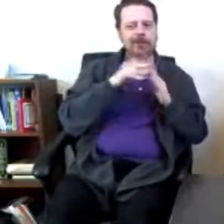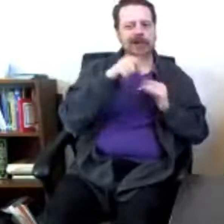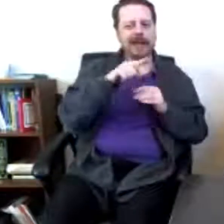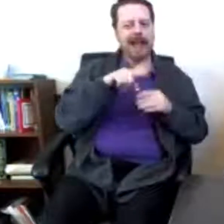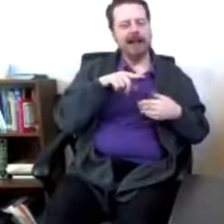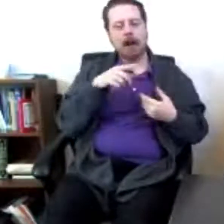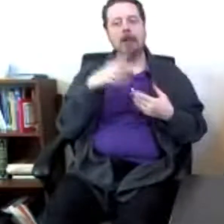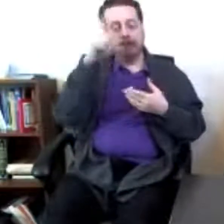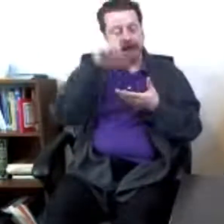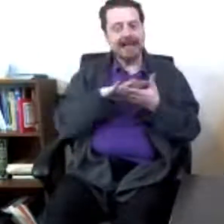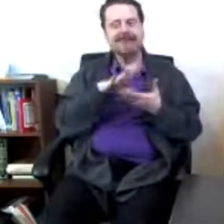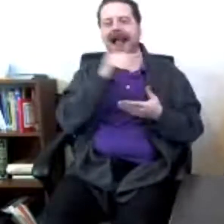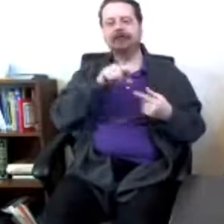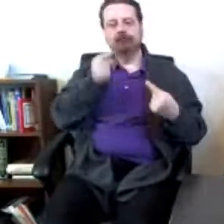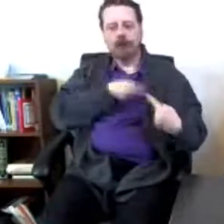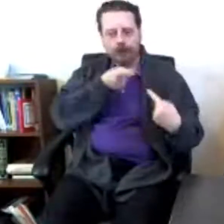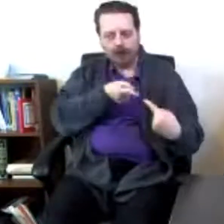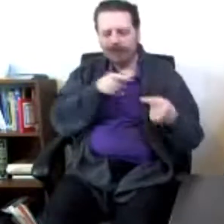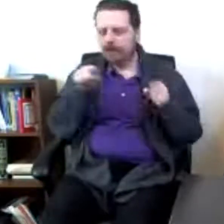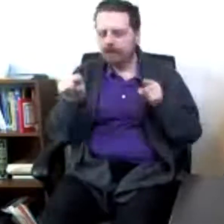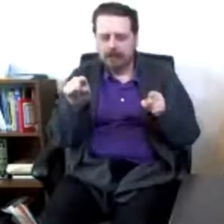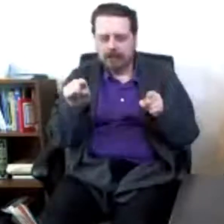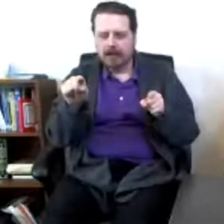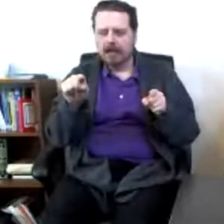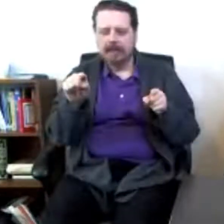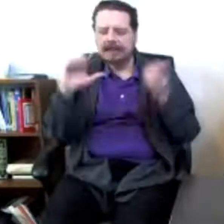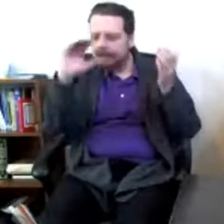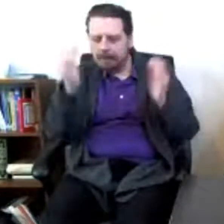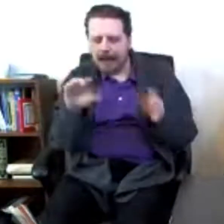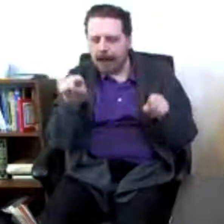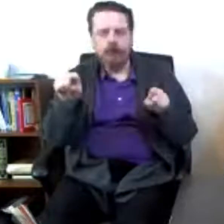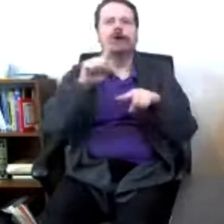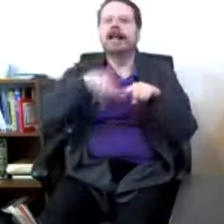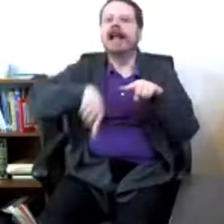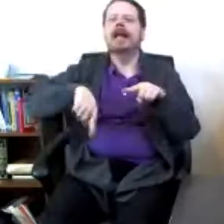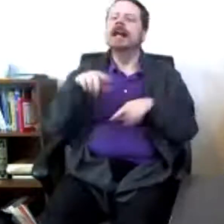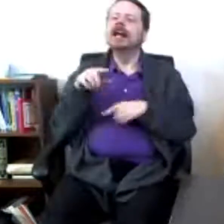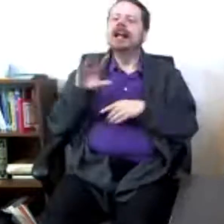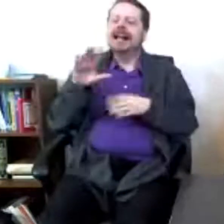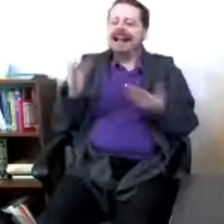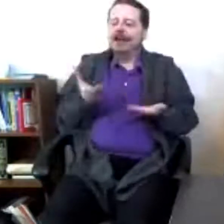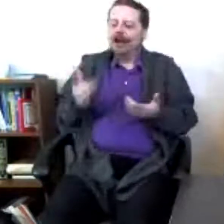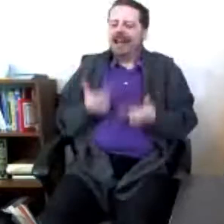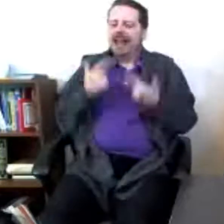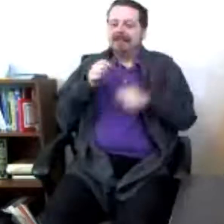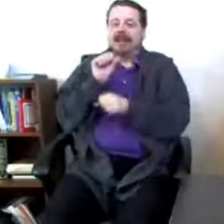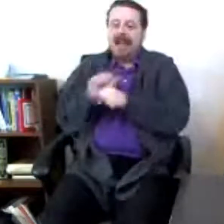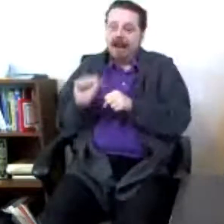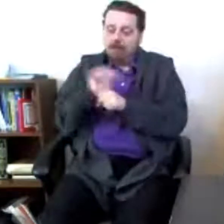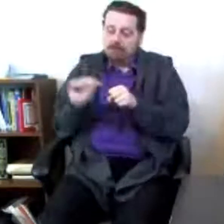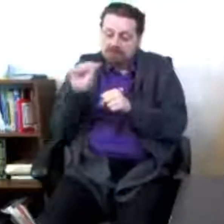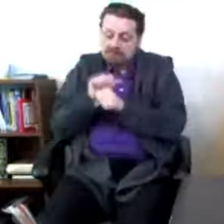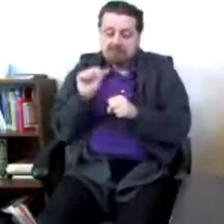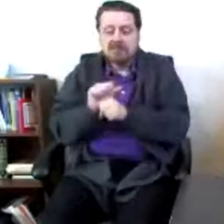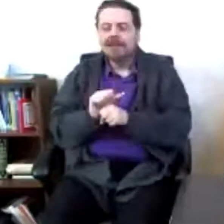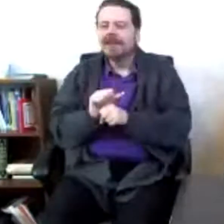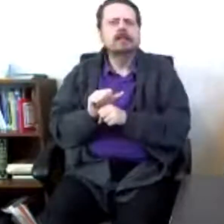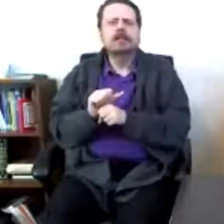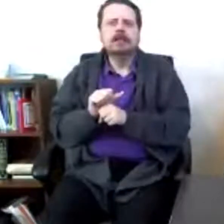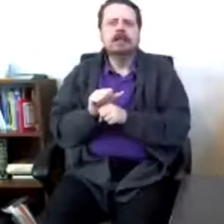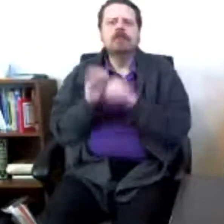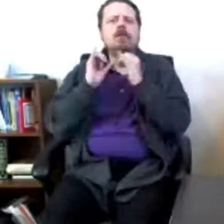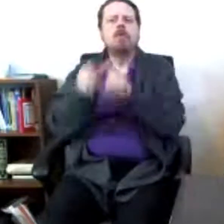But in the hereafter, it is not a life of labor or work. It is a life of reward and